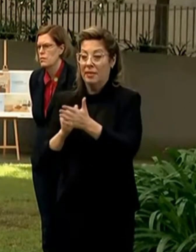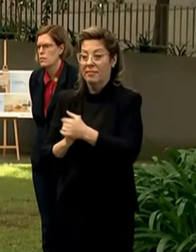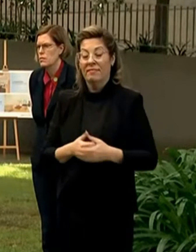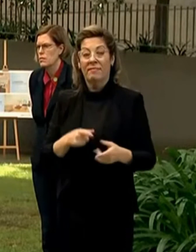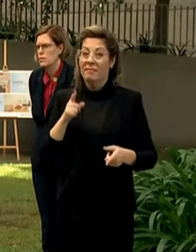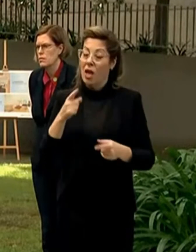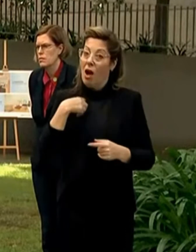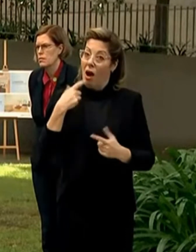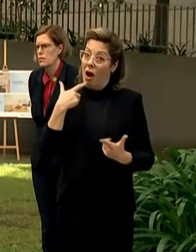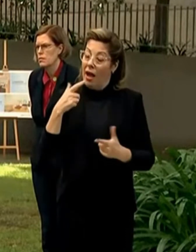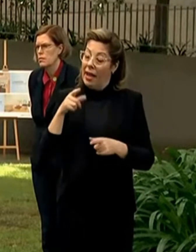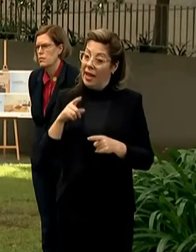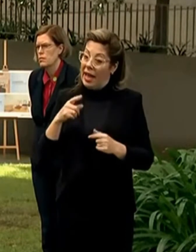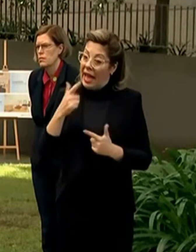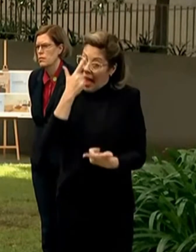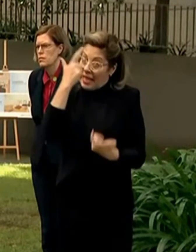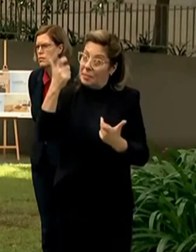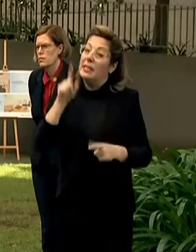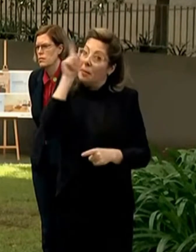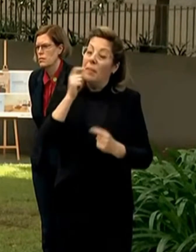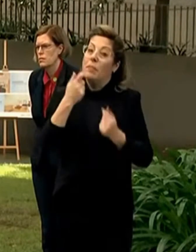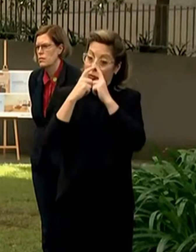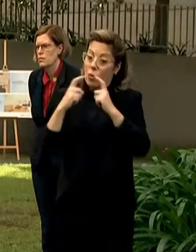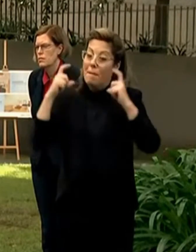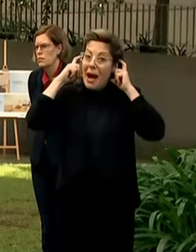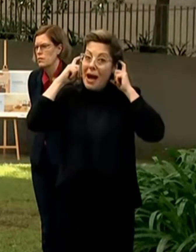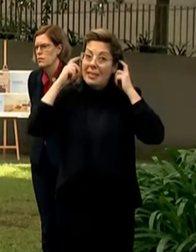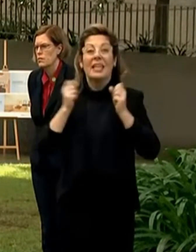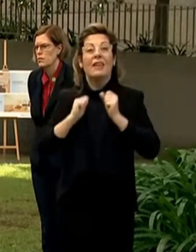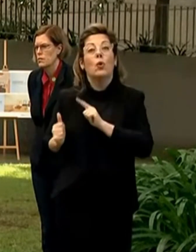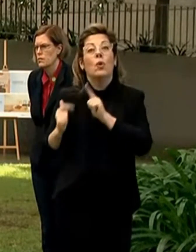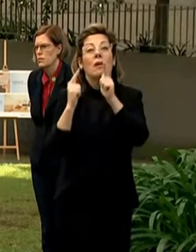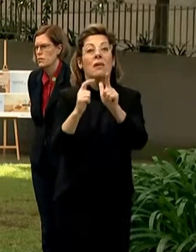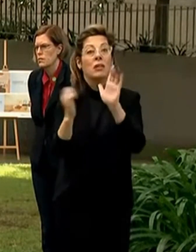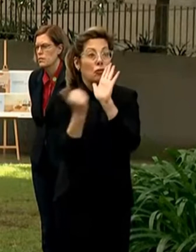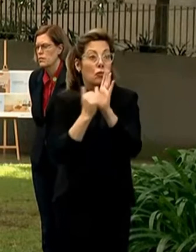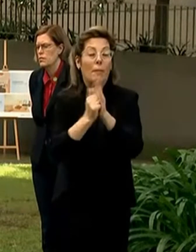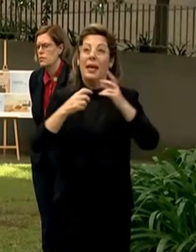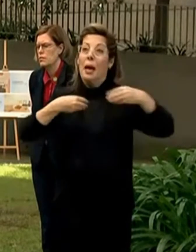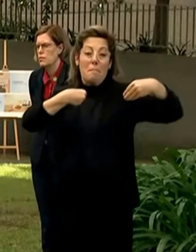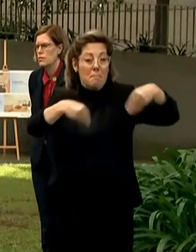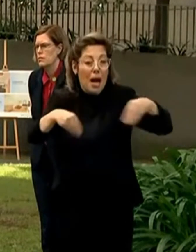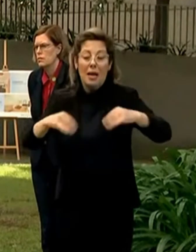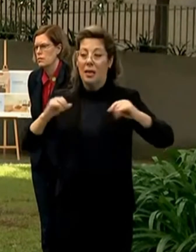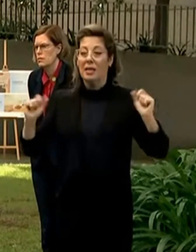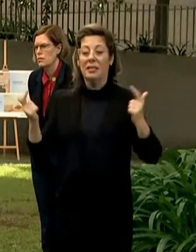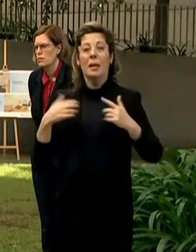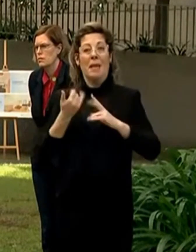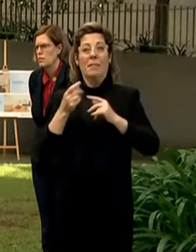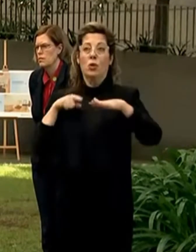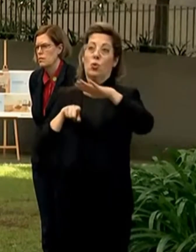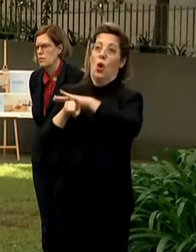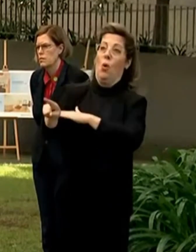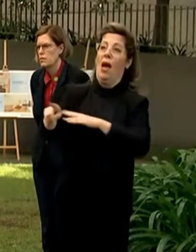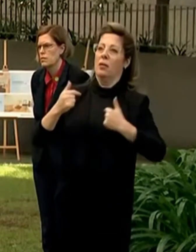or most people will be wearing a mask when they do that. So this is part of the risk mitigation, because sometimes you might leave your house with the best intentions